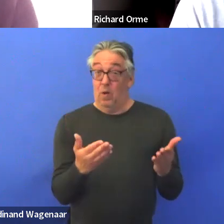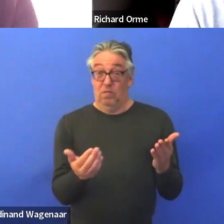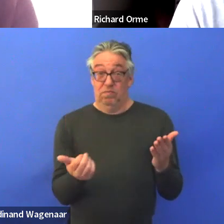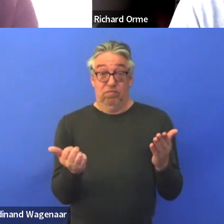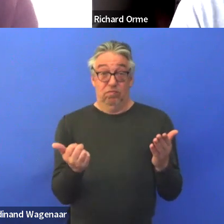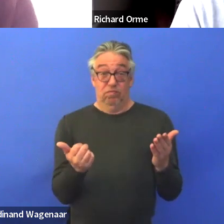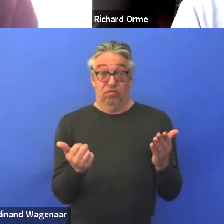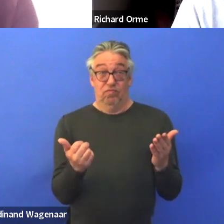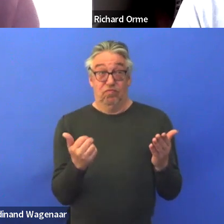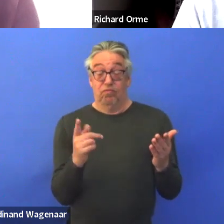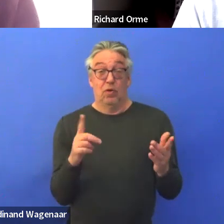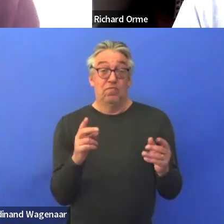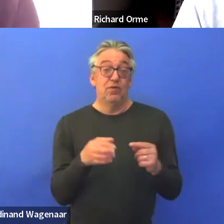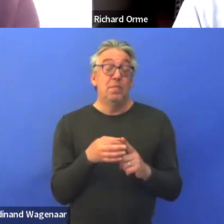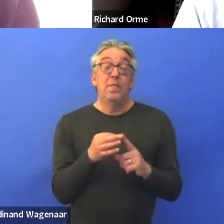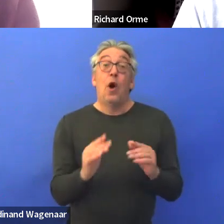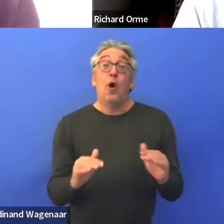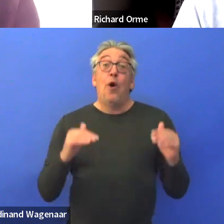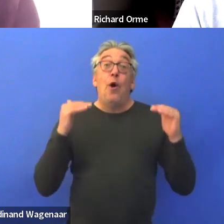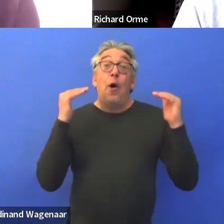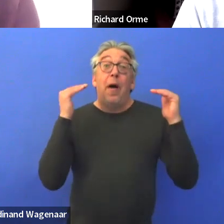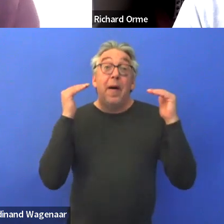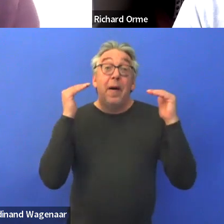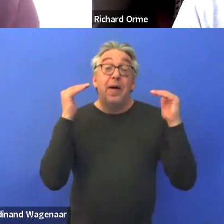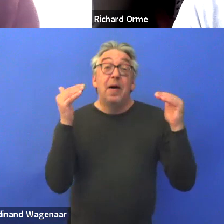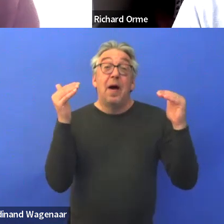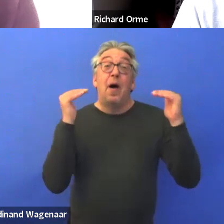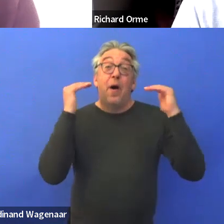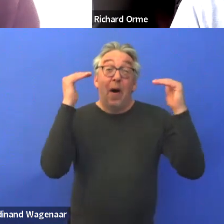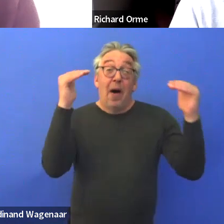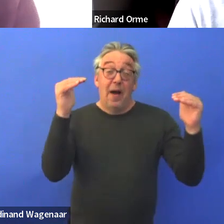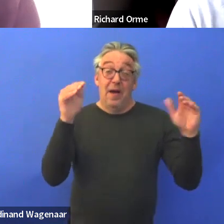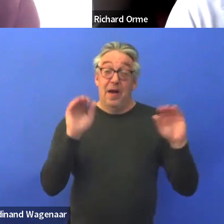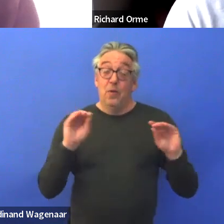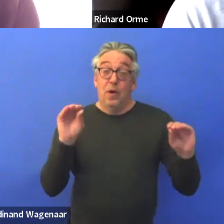higher educational STEM content, so scientific, technical,